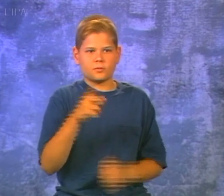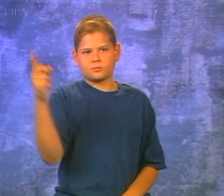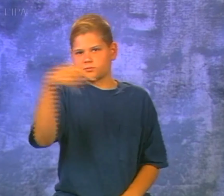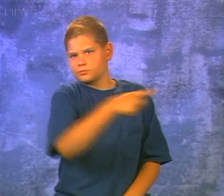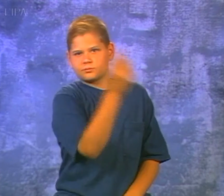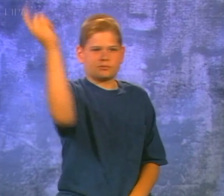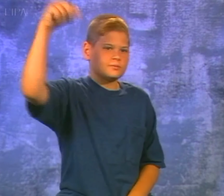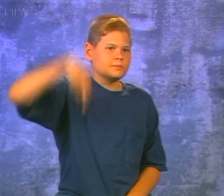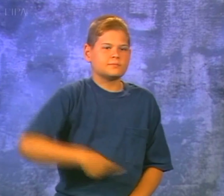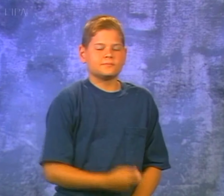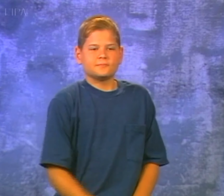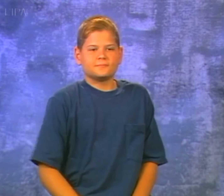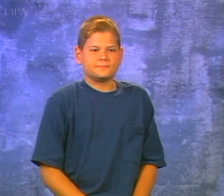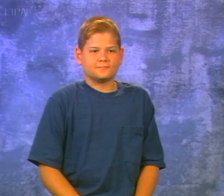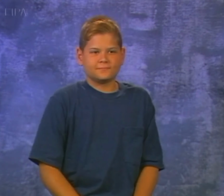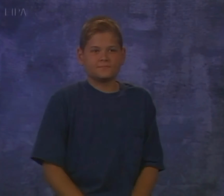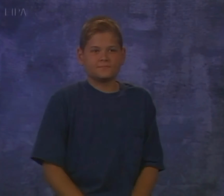two different times.